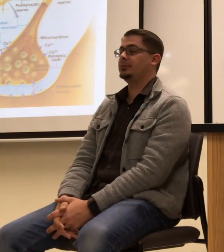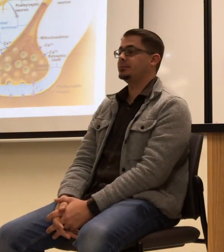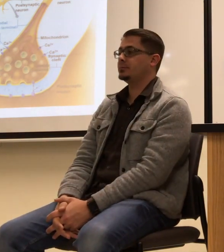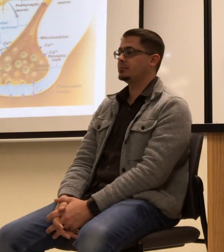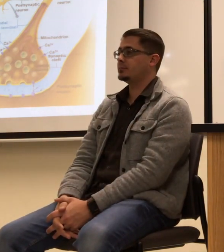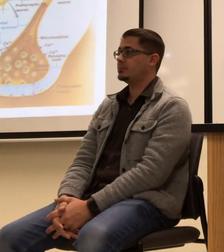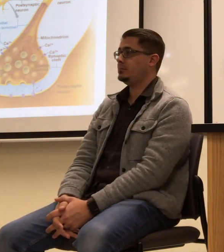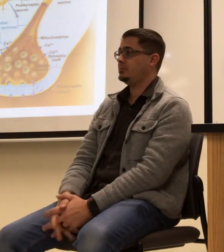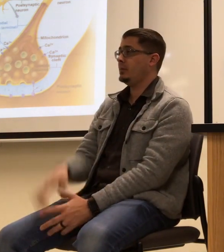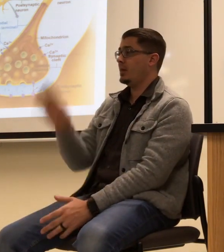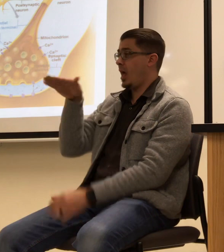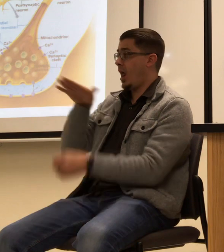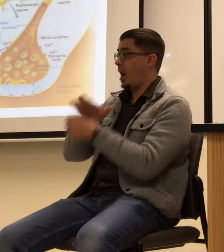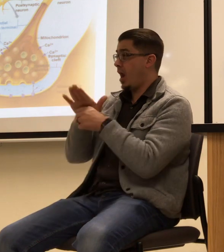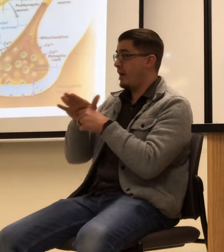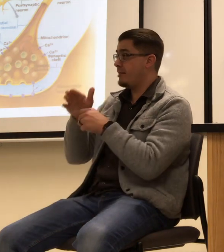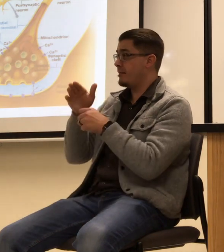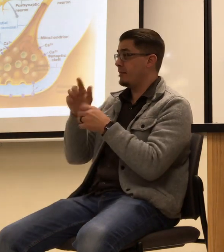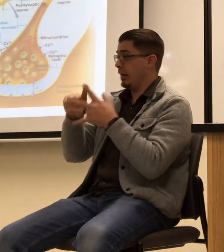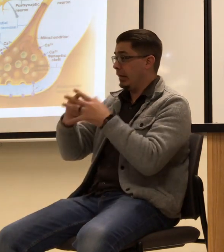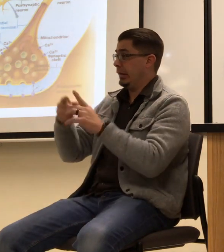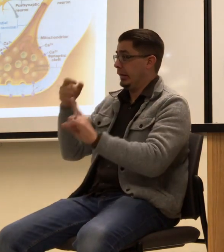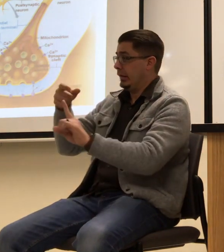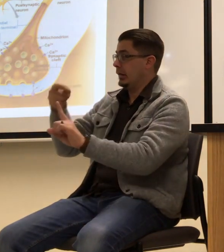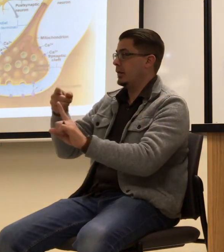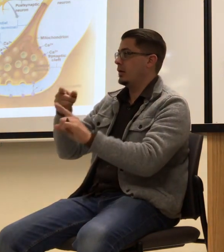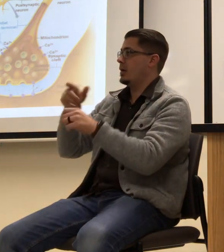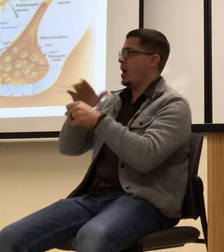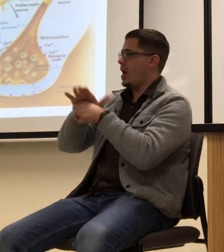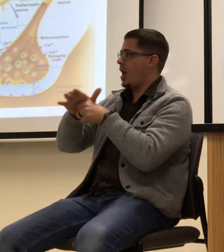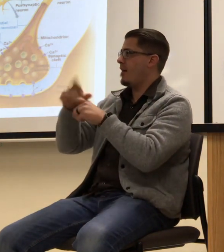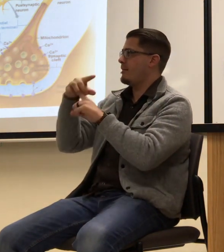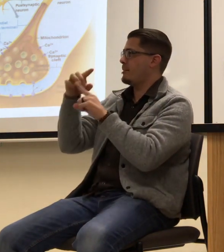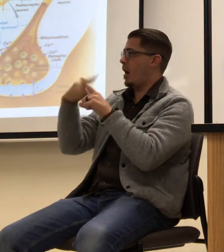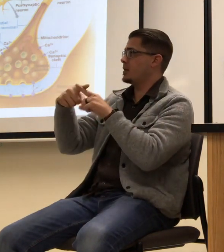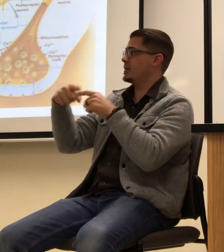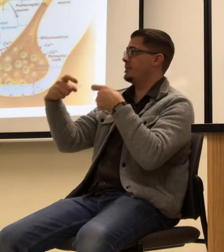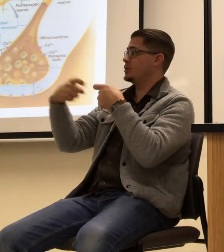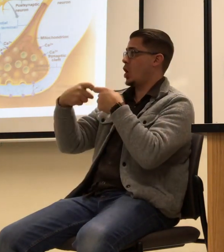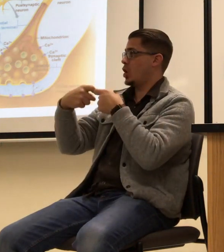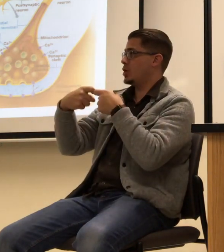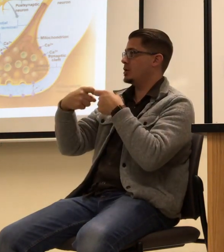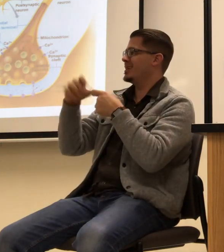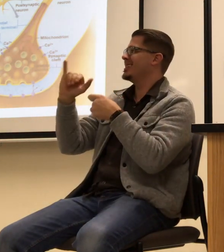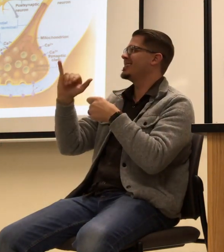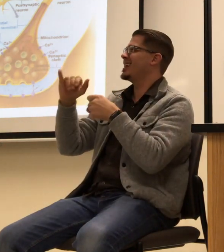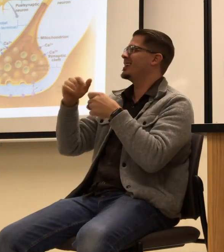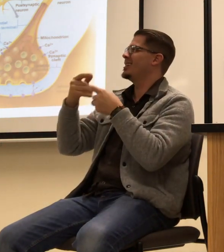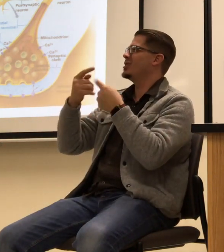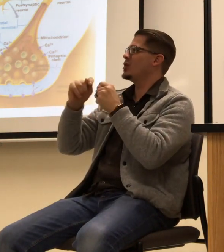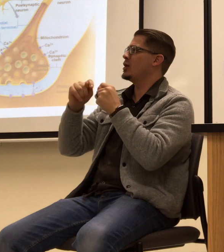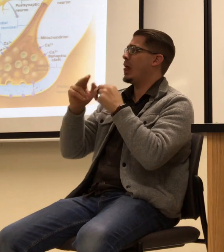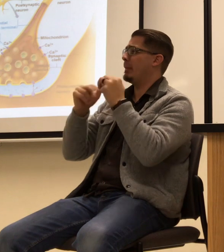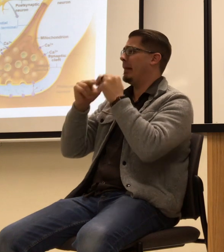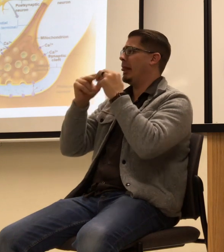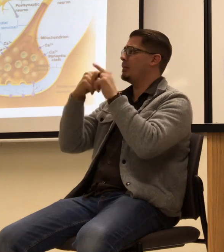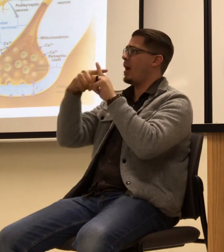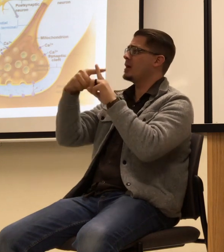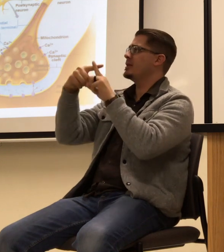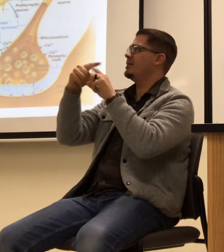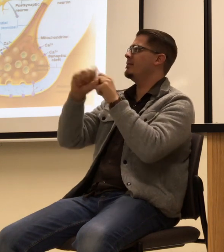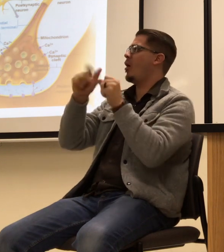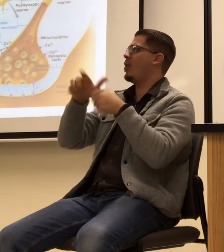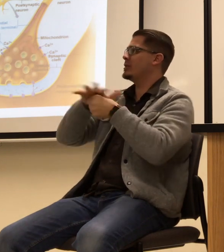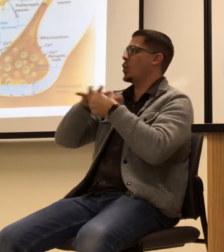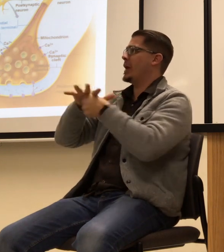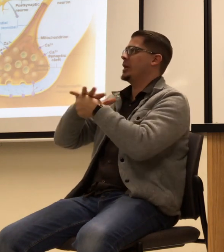Is it enough of a jolt to get enough positive charge? It's like you're trying to build the positive charge in all these locations.